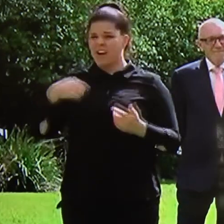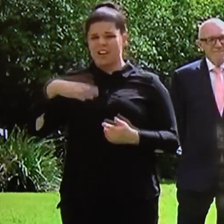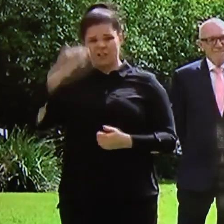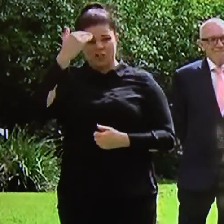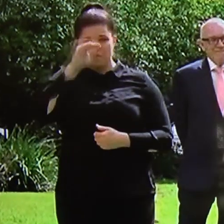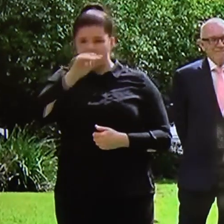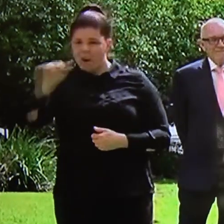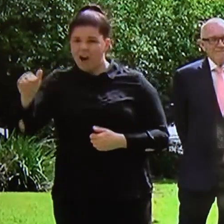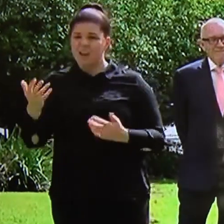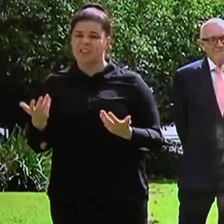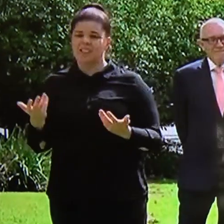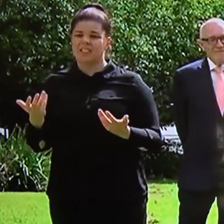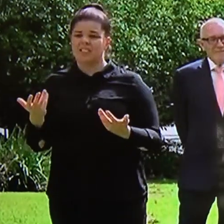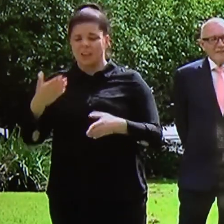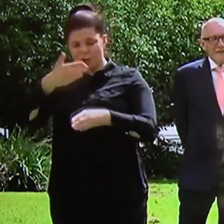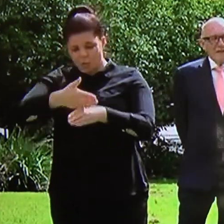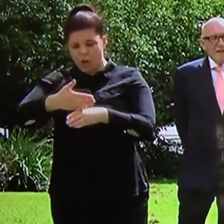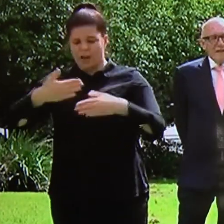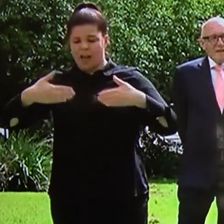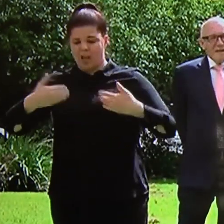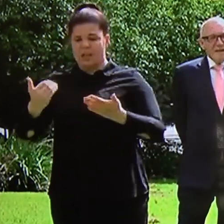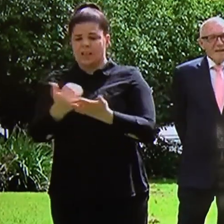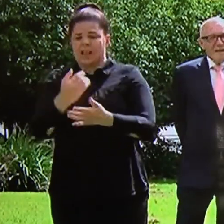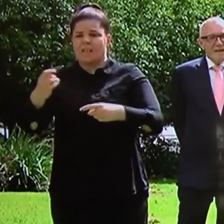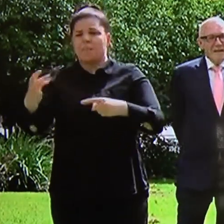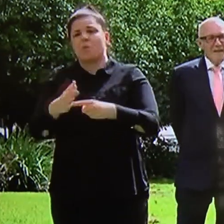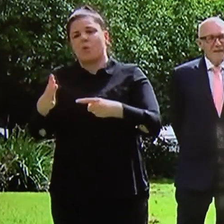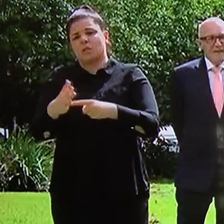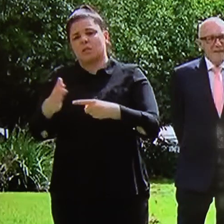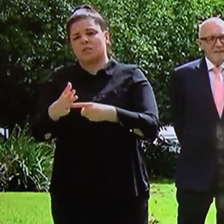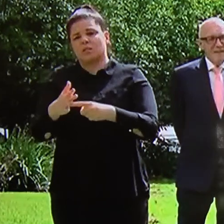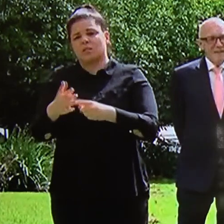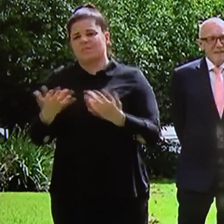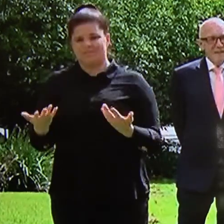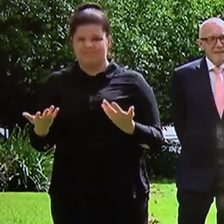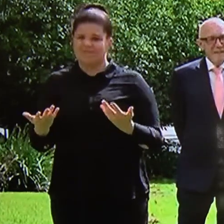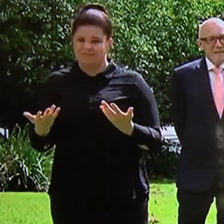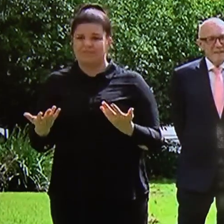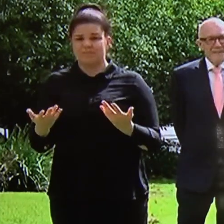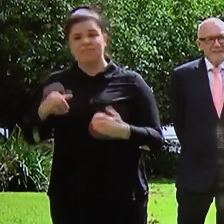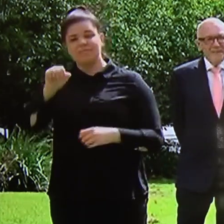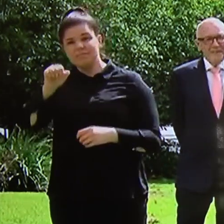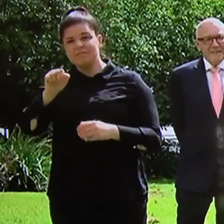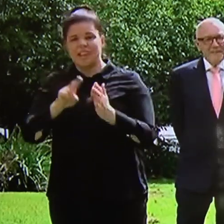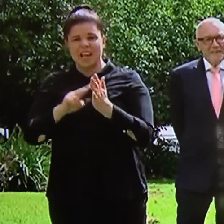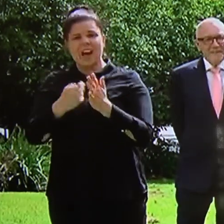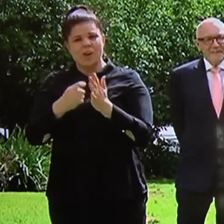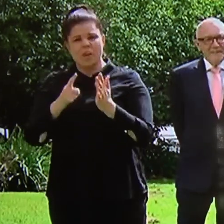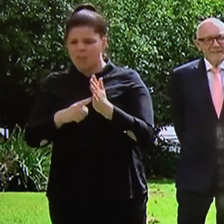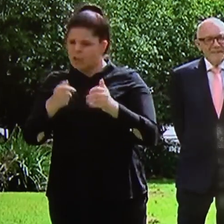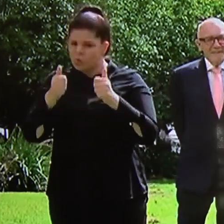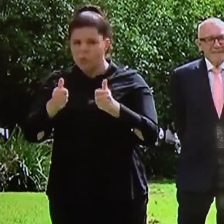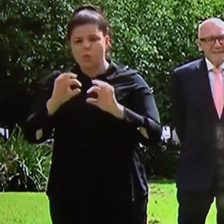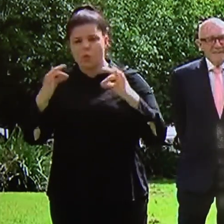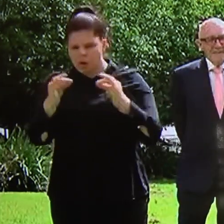remind everybody that there are work health and safety issues and health issues. So I'm sure NRL, a very mature